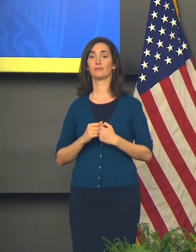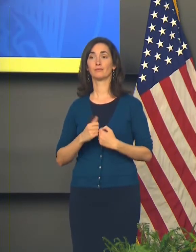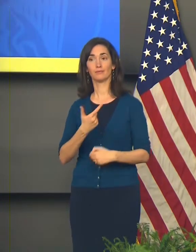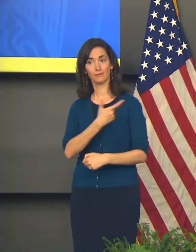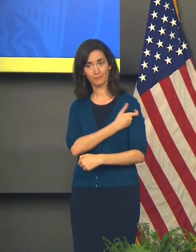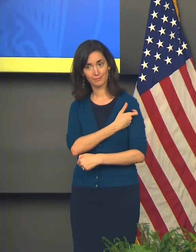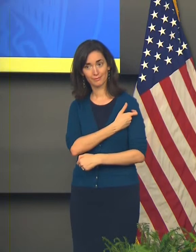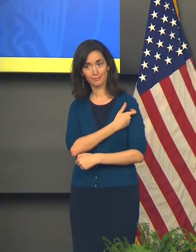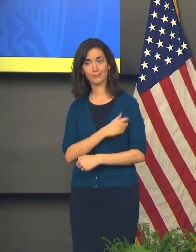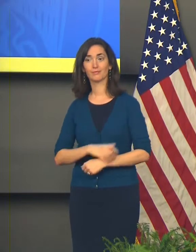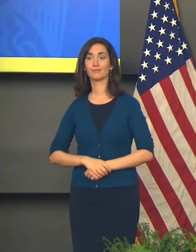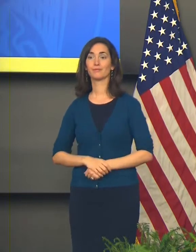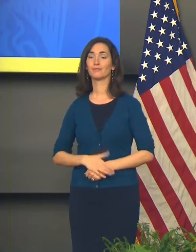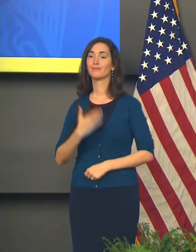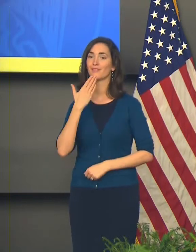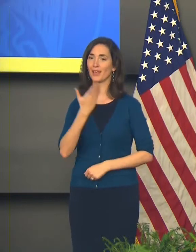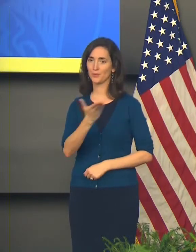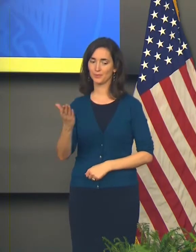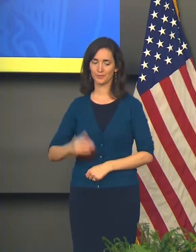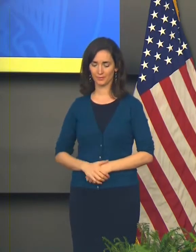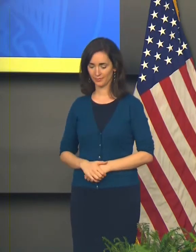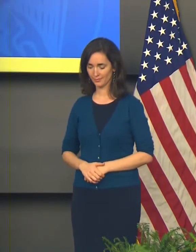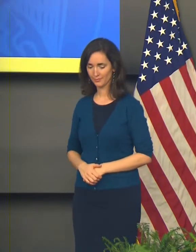and get your vaccine. Thank you.